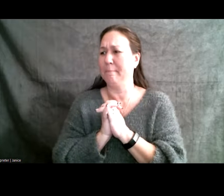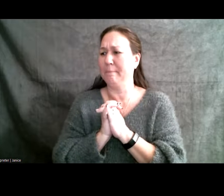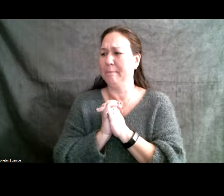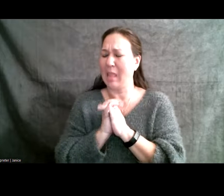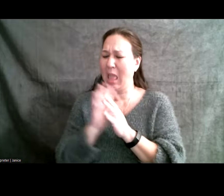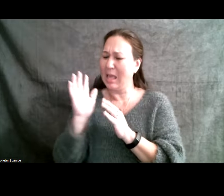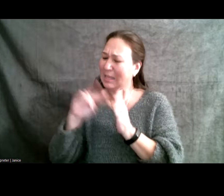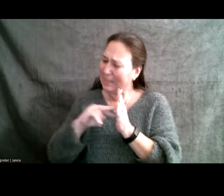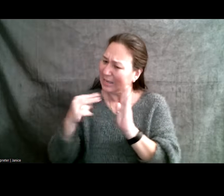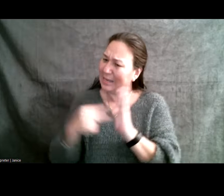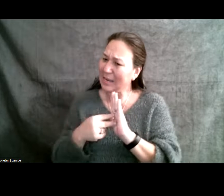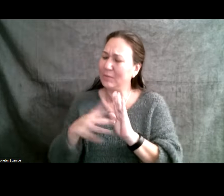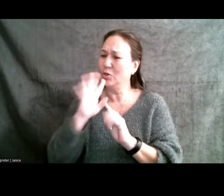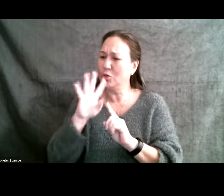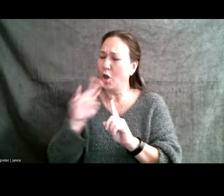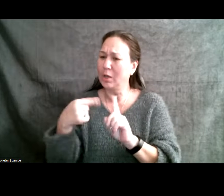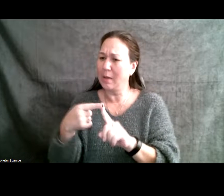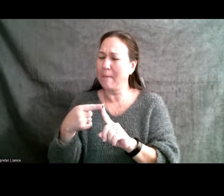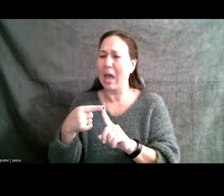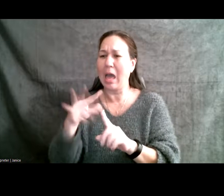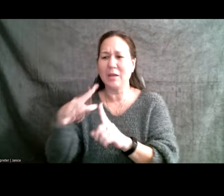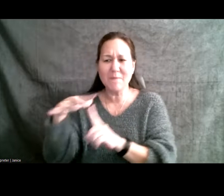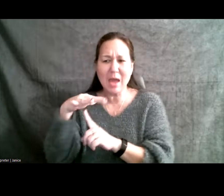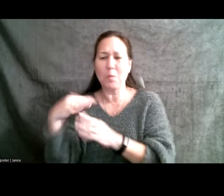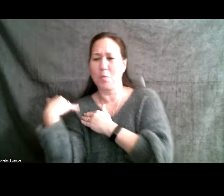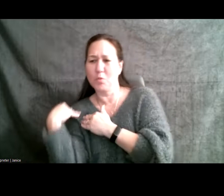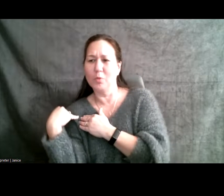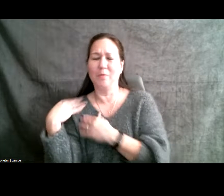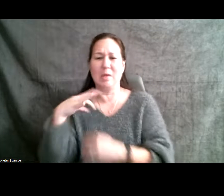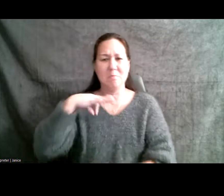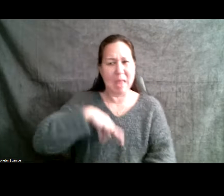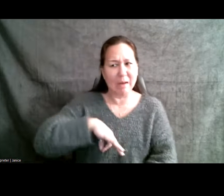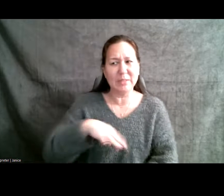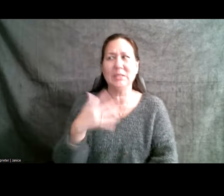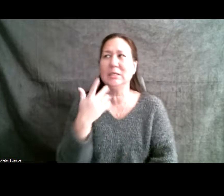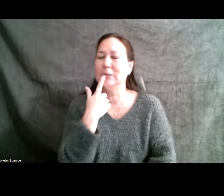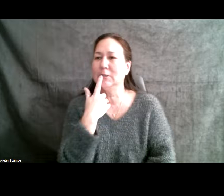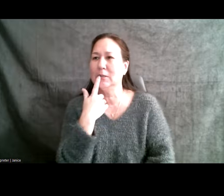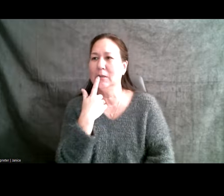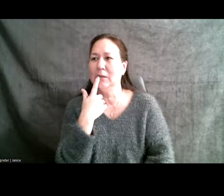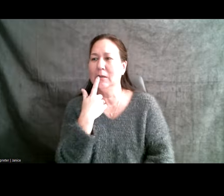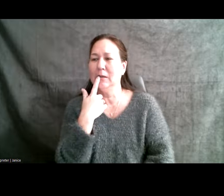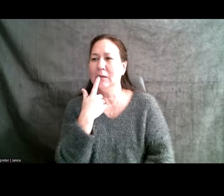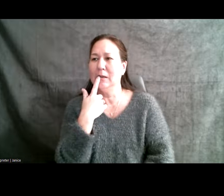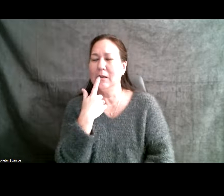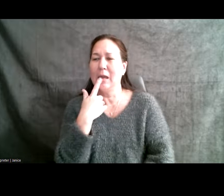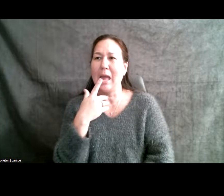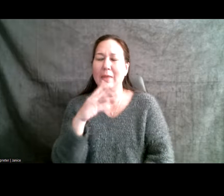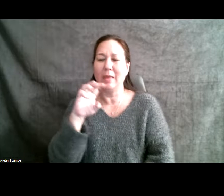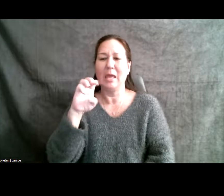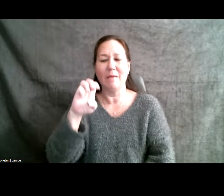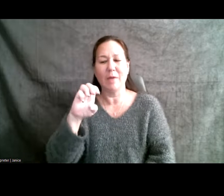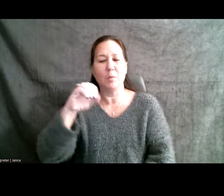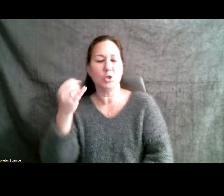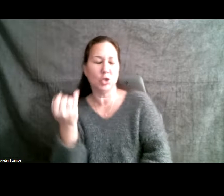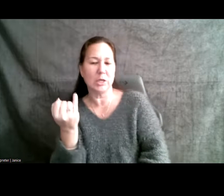definitions talk about environmental burdens, environmental benefits, and then environmental justice population. And I think kind